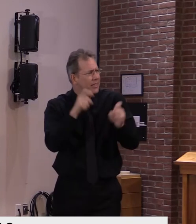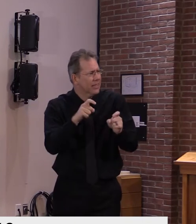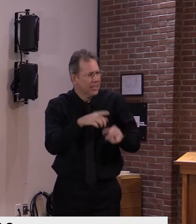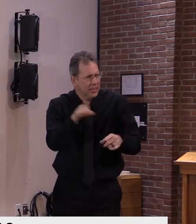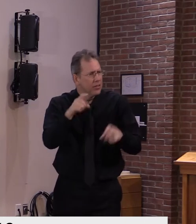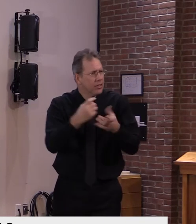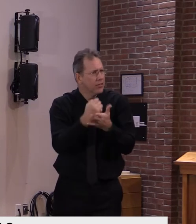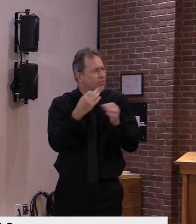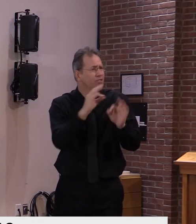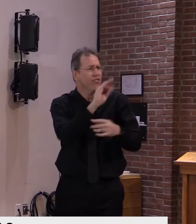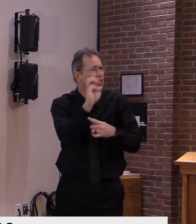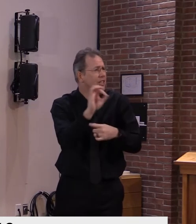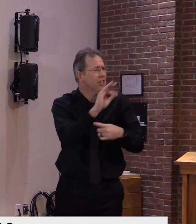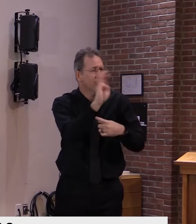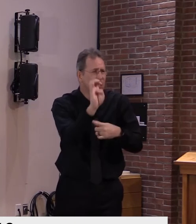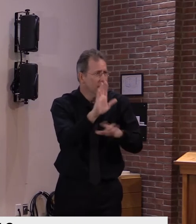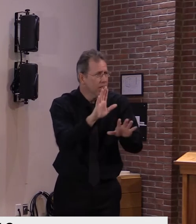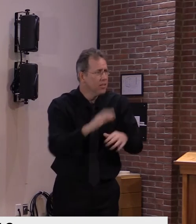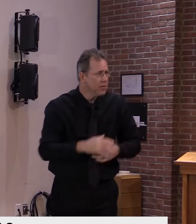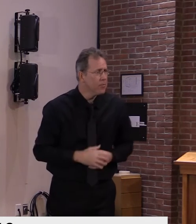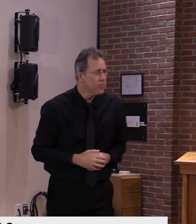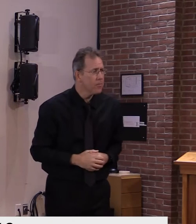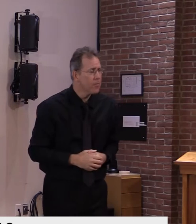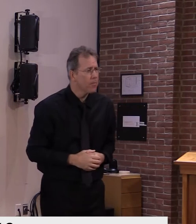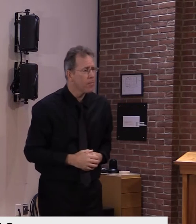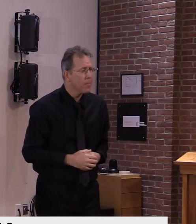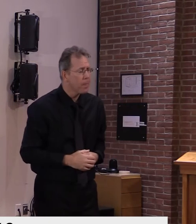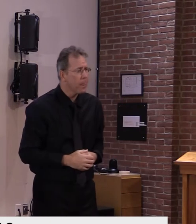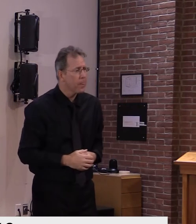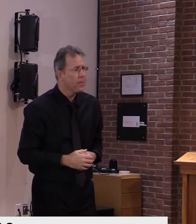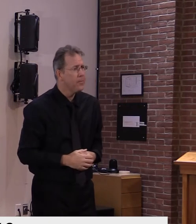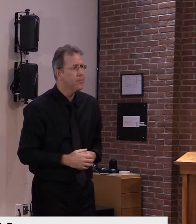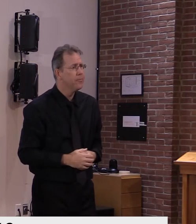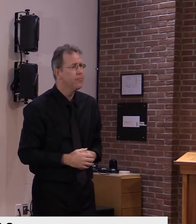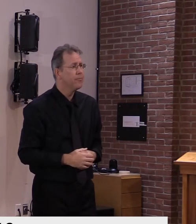will be really instrumental in trying to get a handle on this.